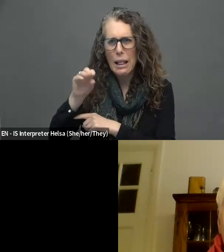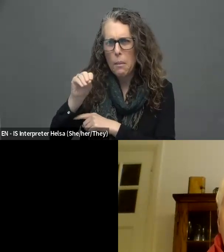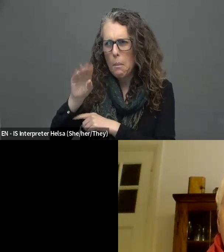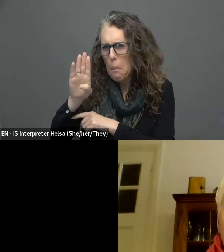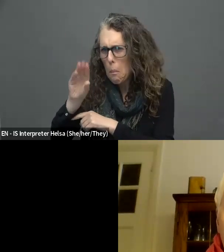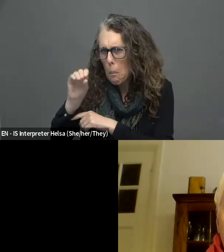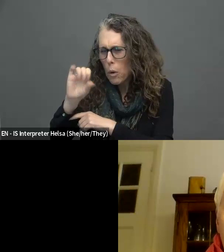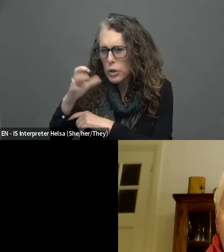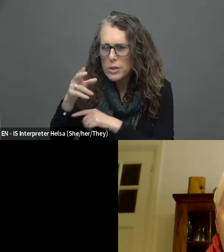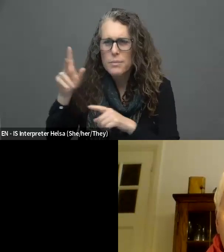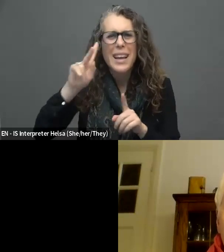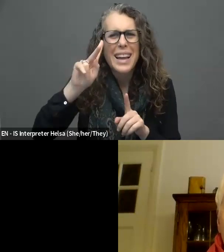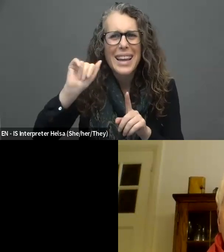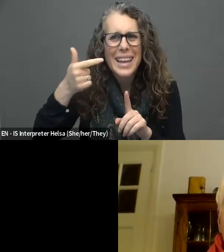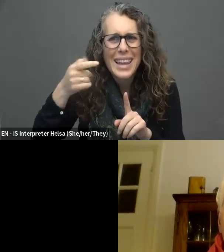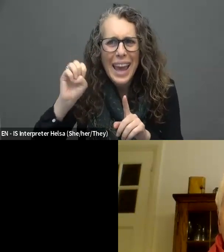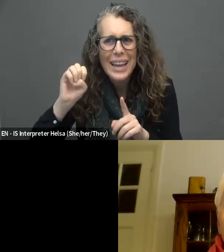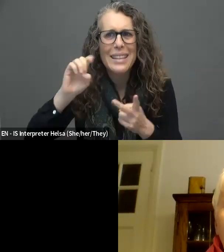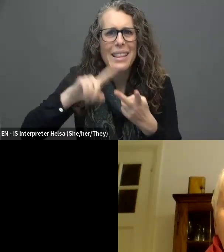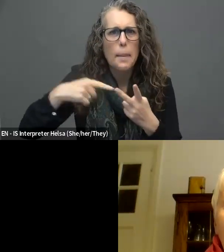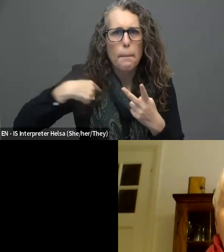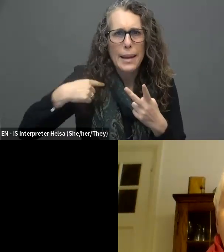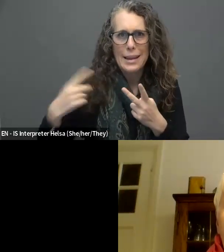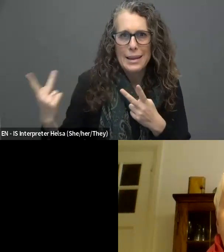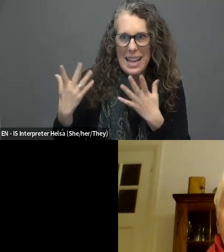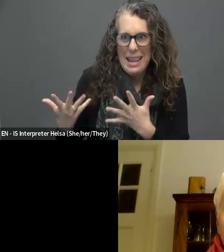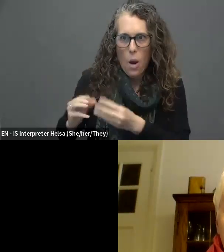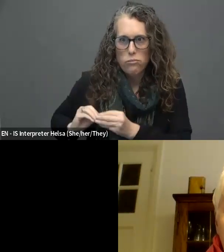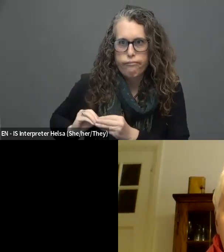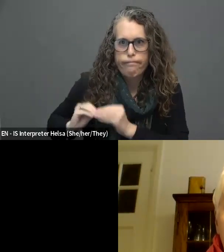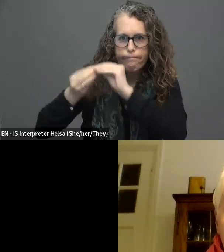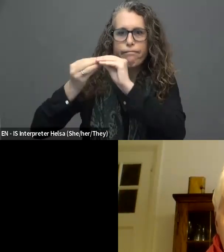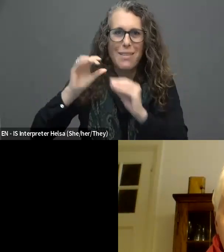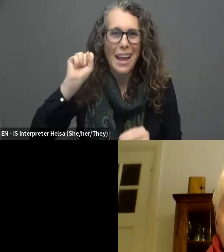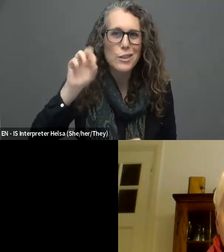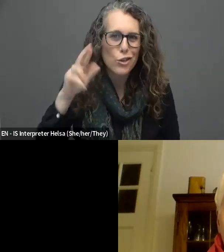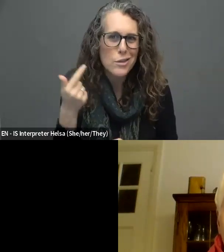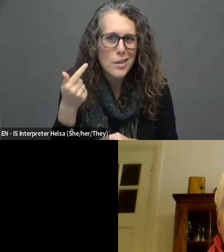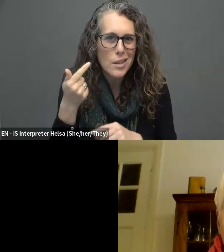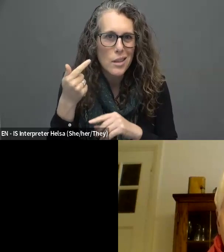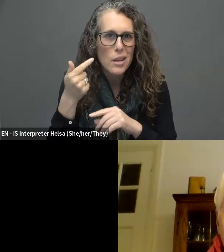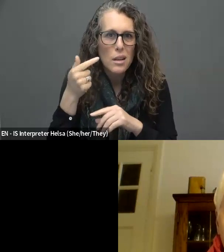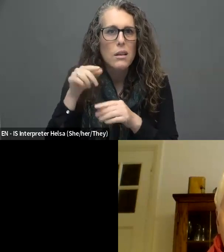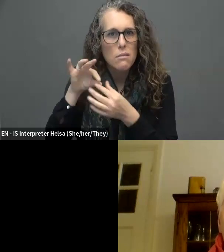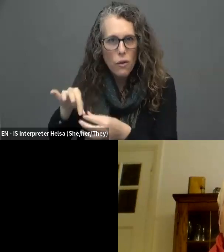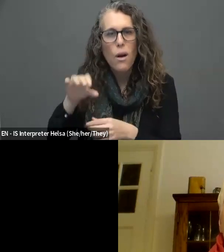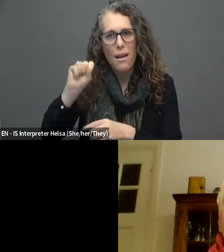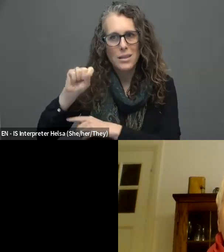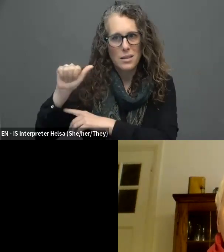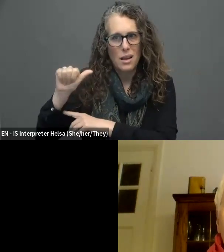Kate Huddlestone and myself are developing a SRT test for South African Sign